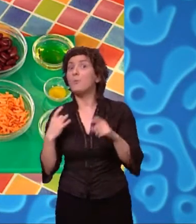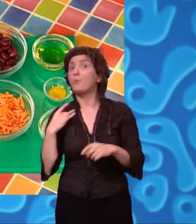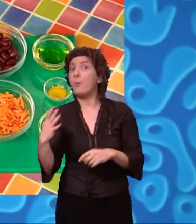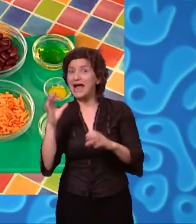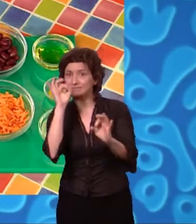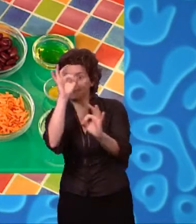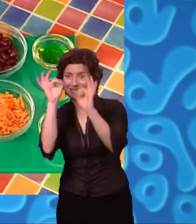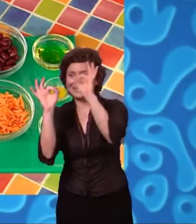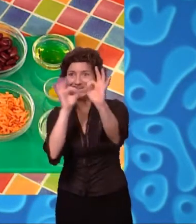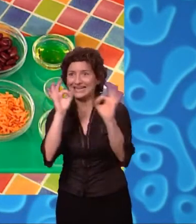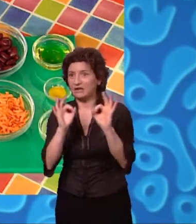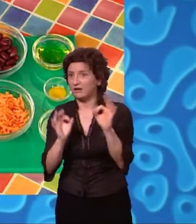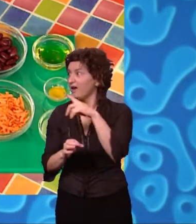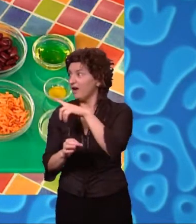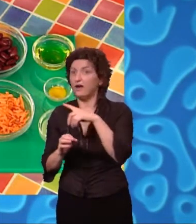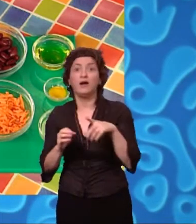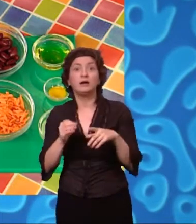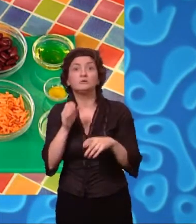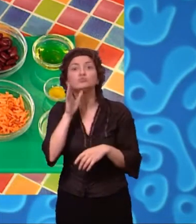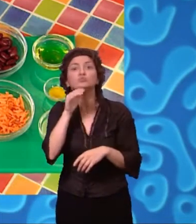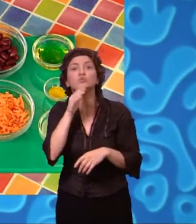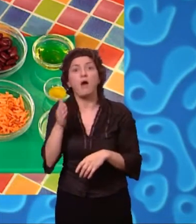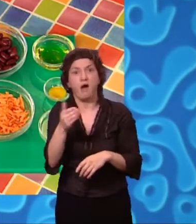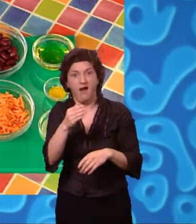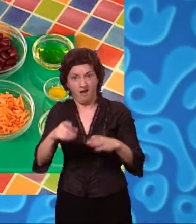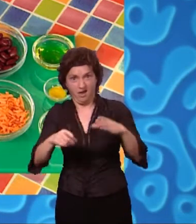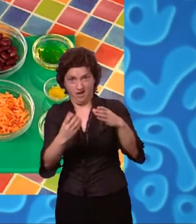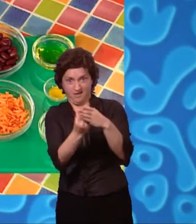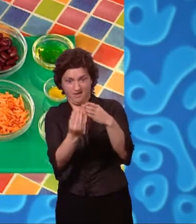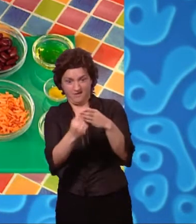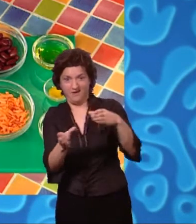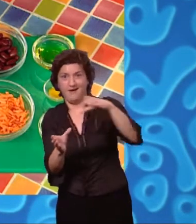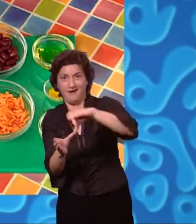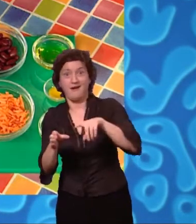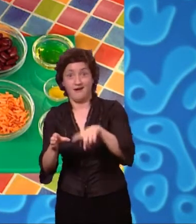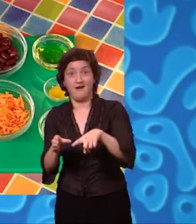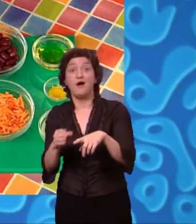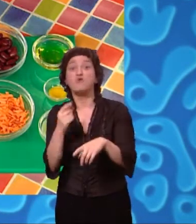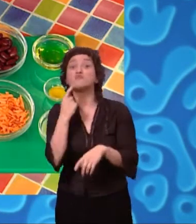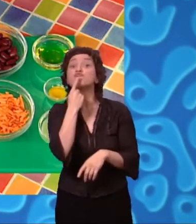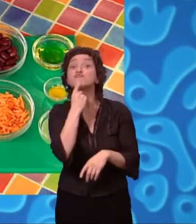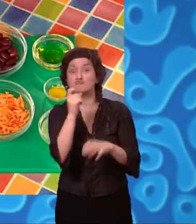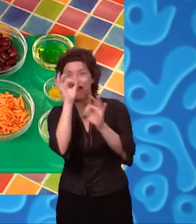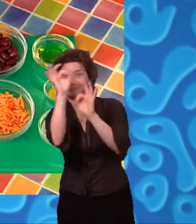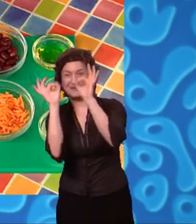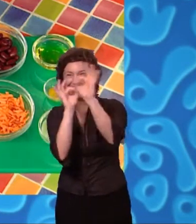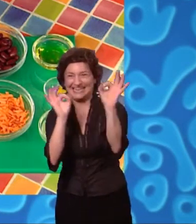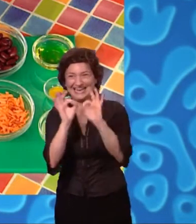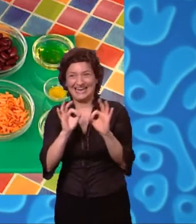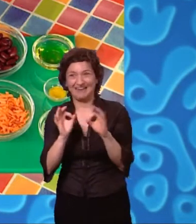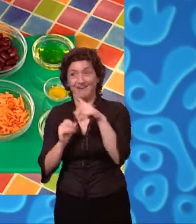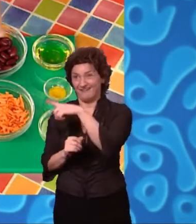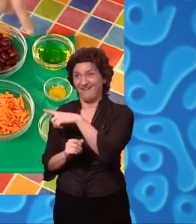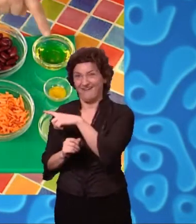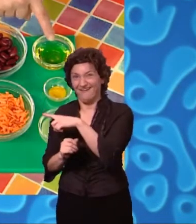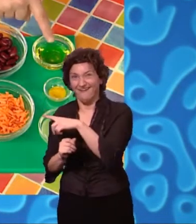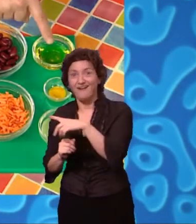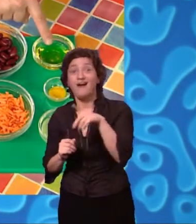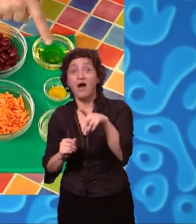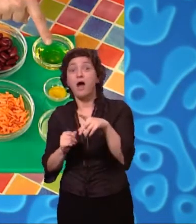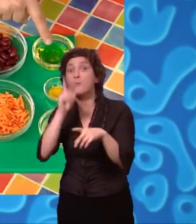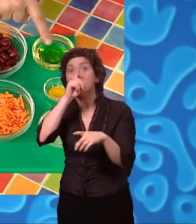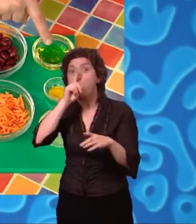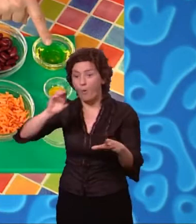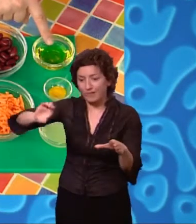and rinsed. Tuna fish, 200 grams, drained. Kidney beans, 130 grams, drained and rinsed. Olive